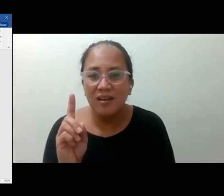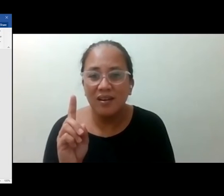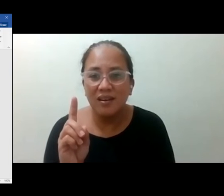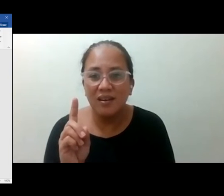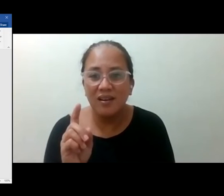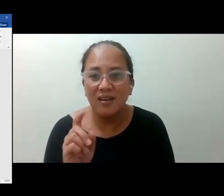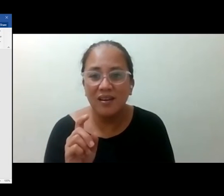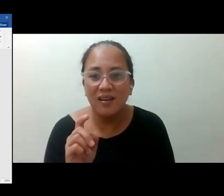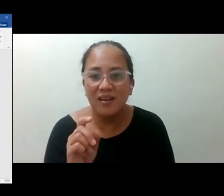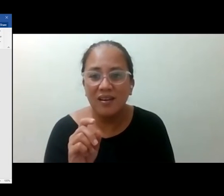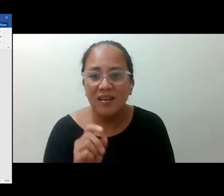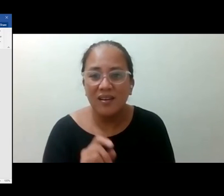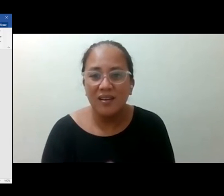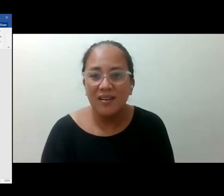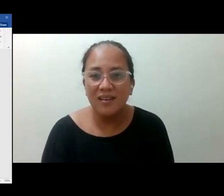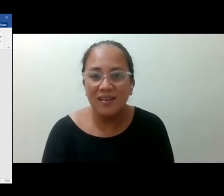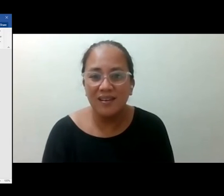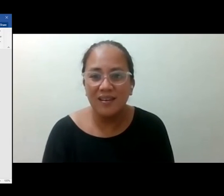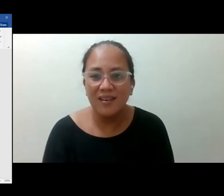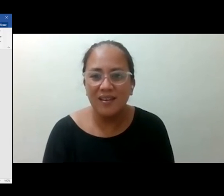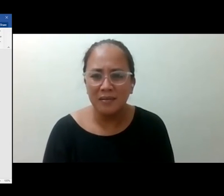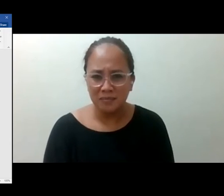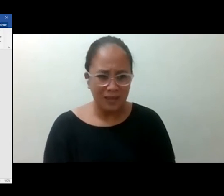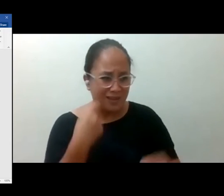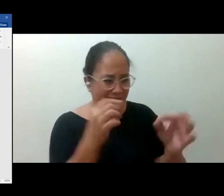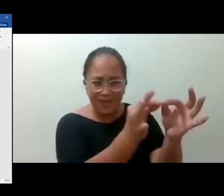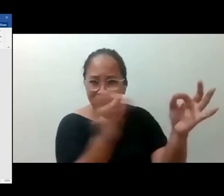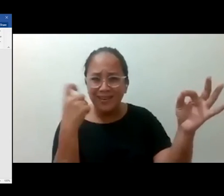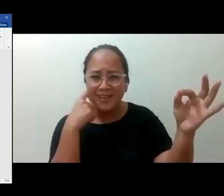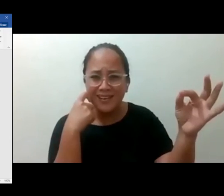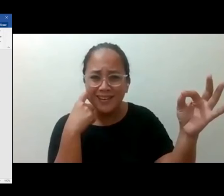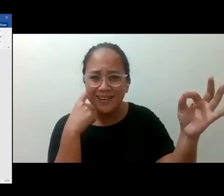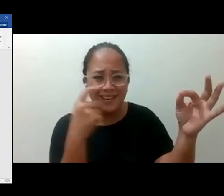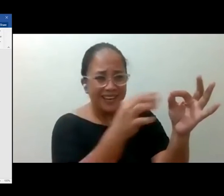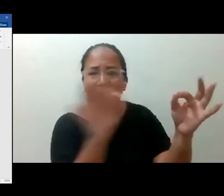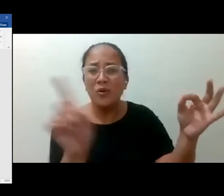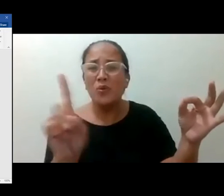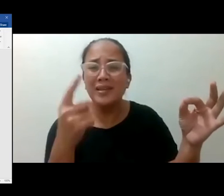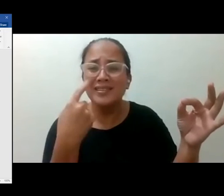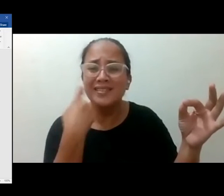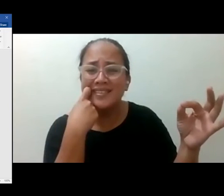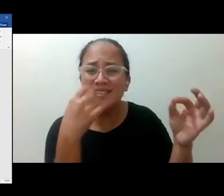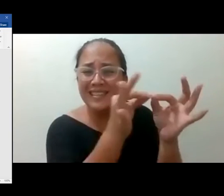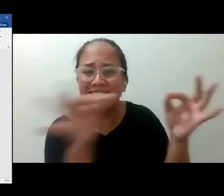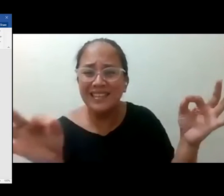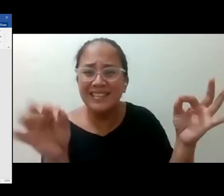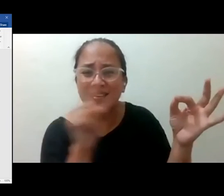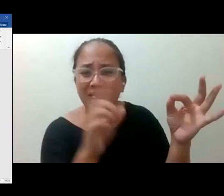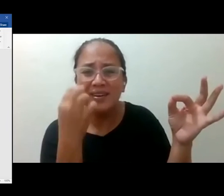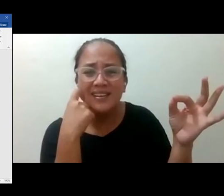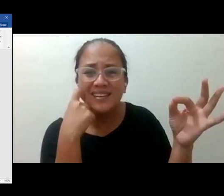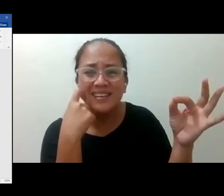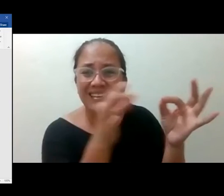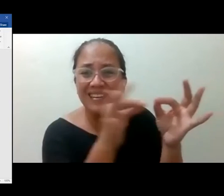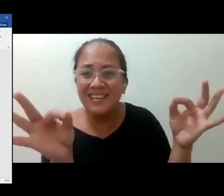Money. Jasmine saying money. What did I say? Tell me the sentence. You mean what we pay you?